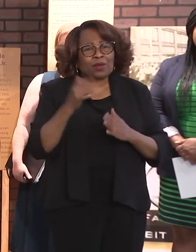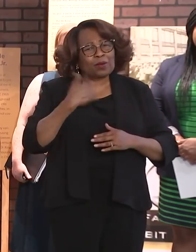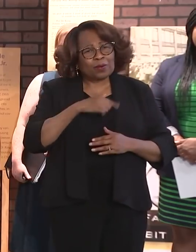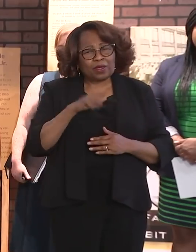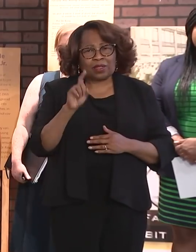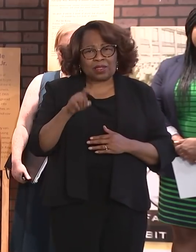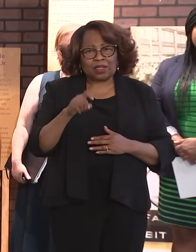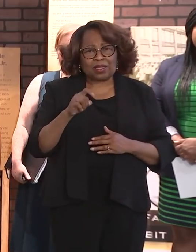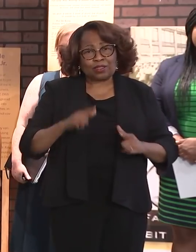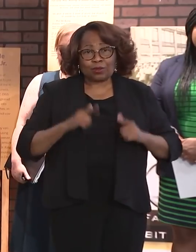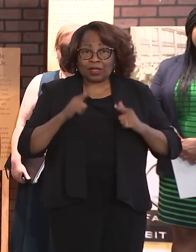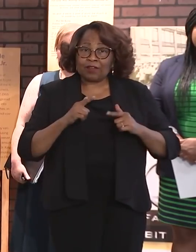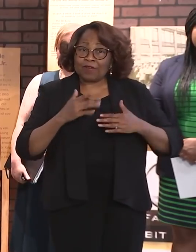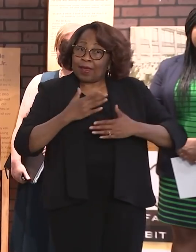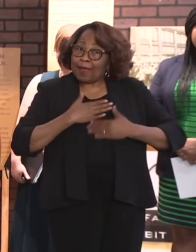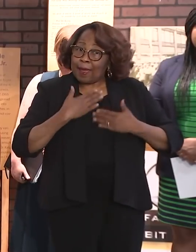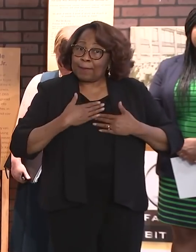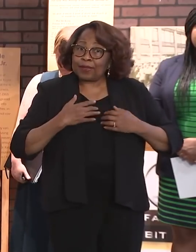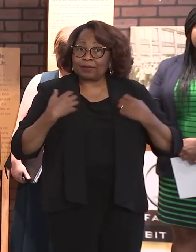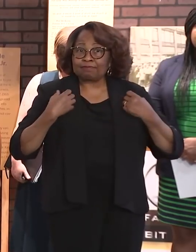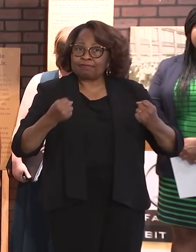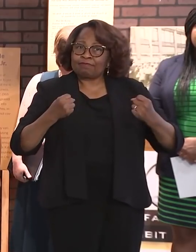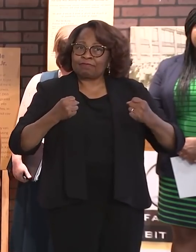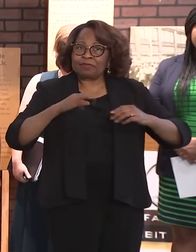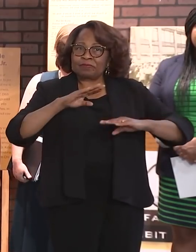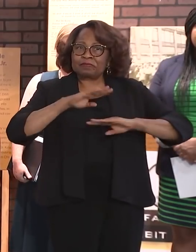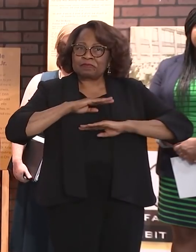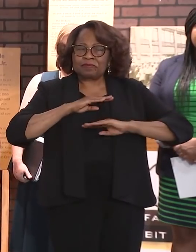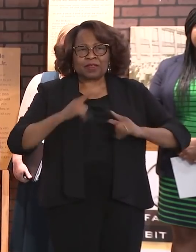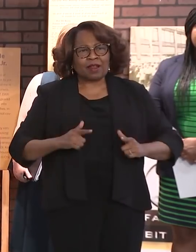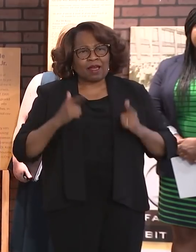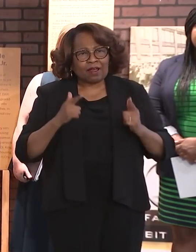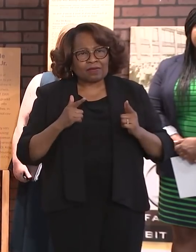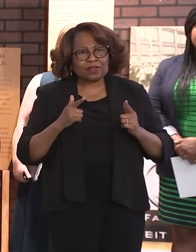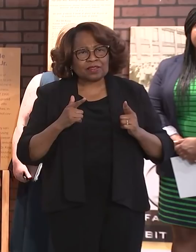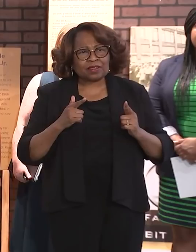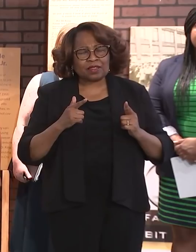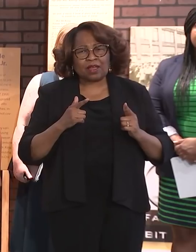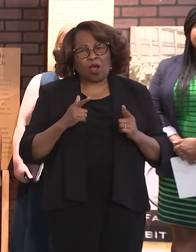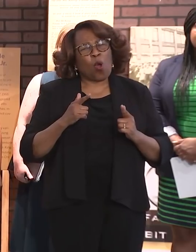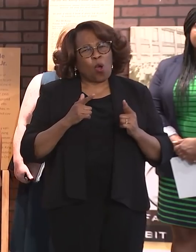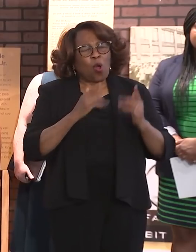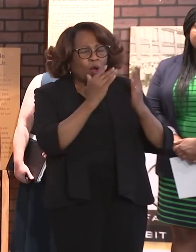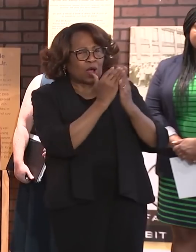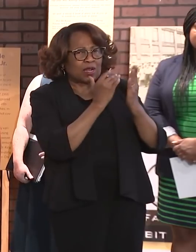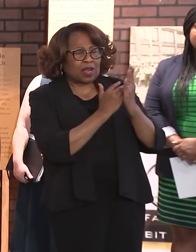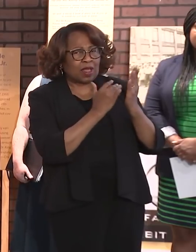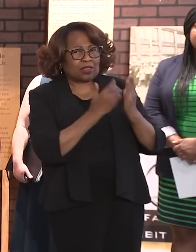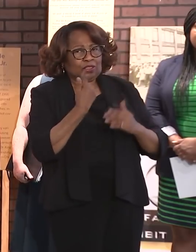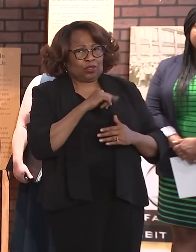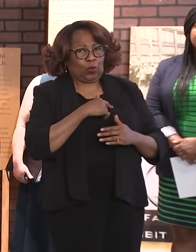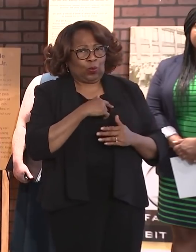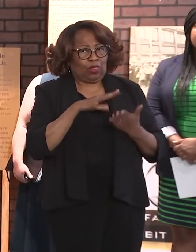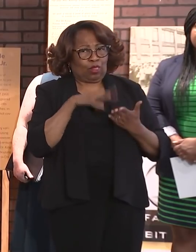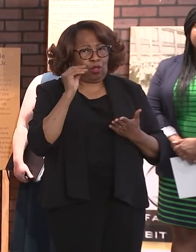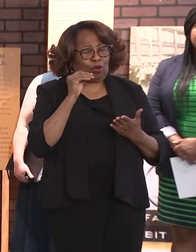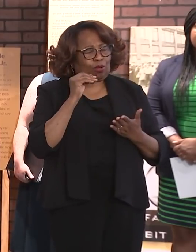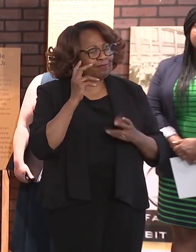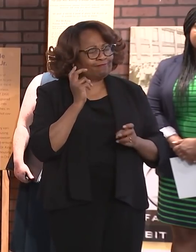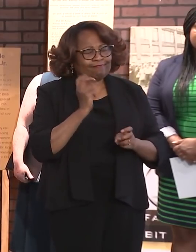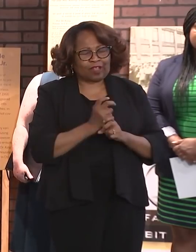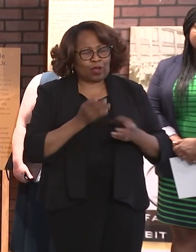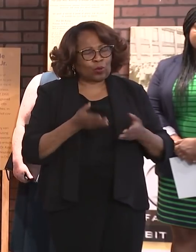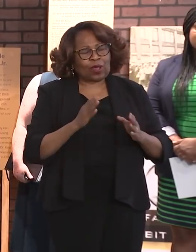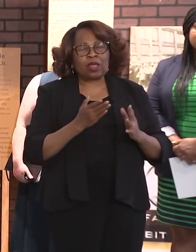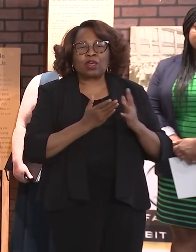need to live happy, vibrant, and fulfilled lives. A lesson that we learned the hardest way possible